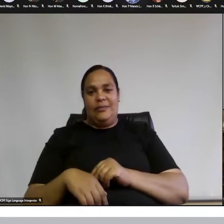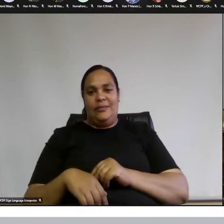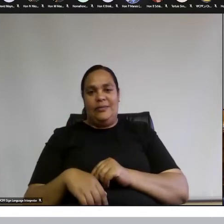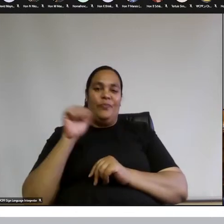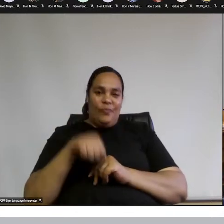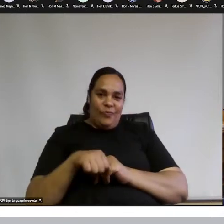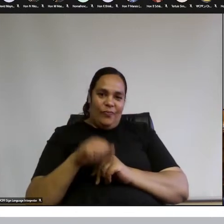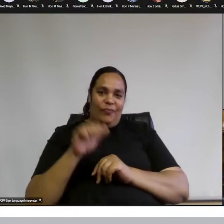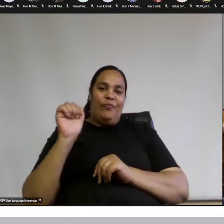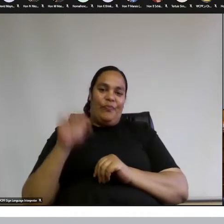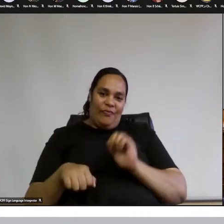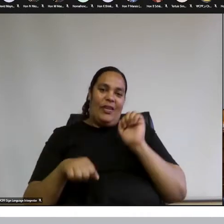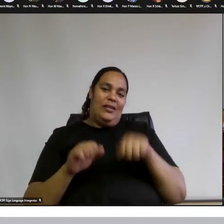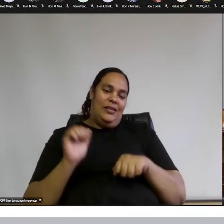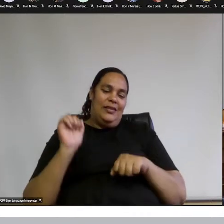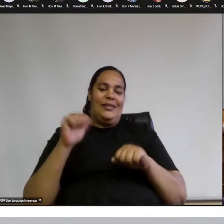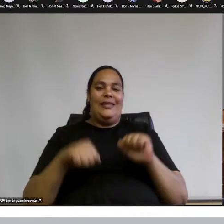Yes.